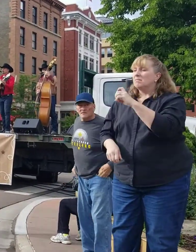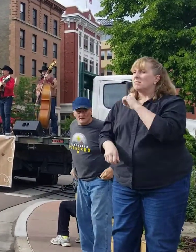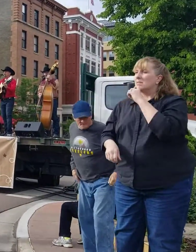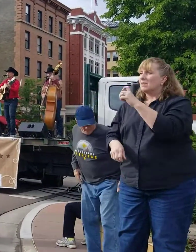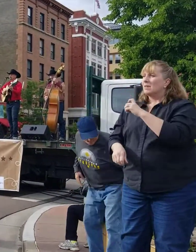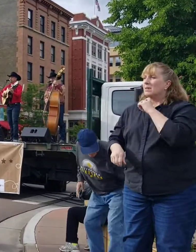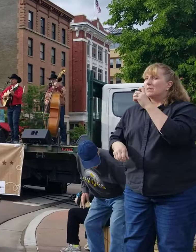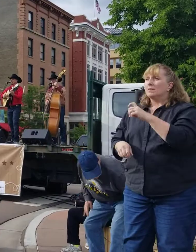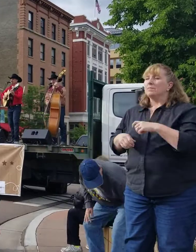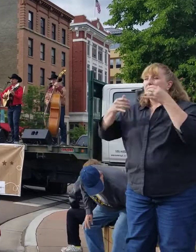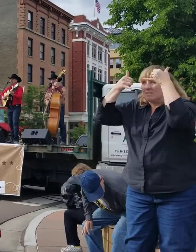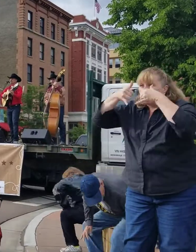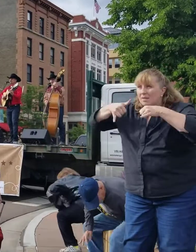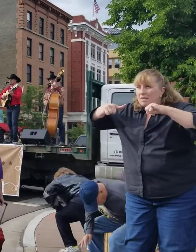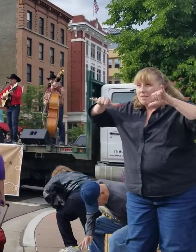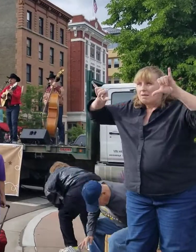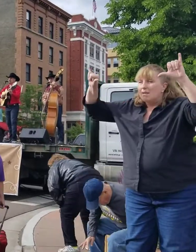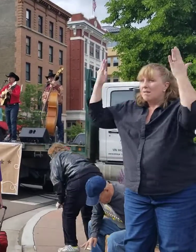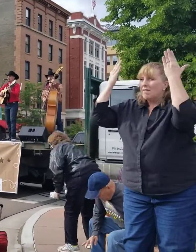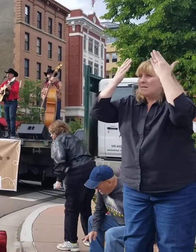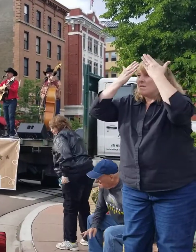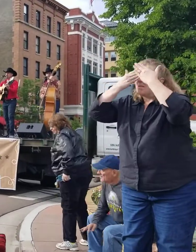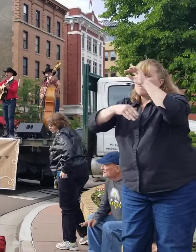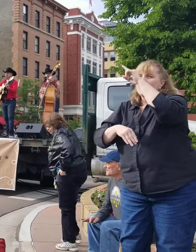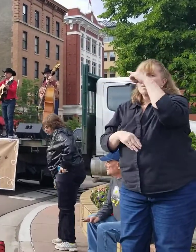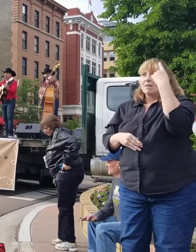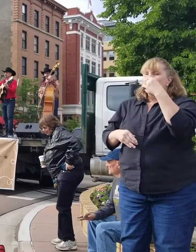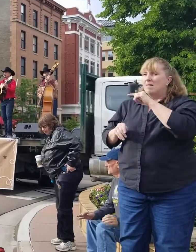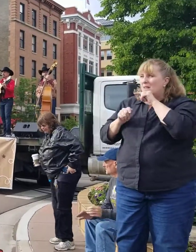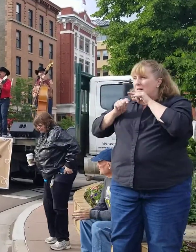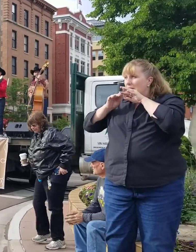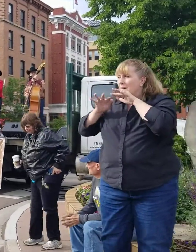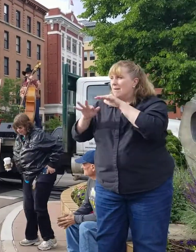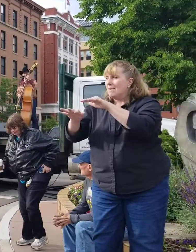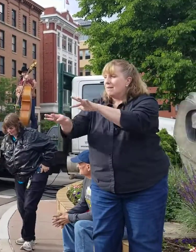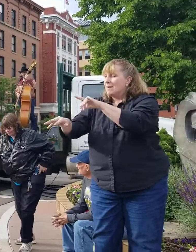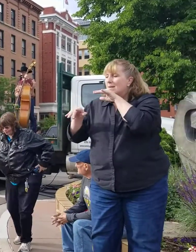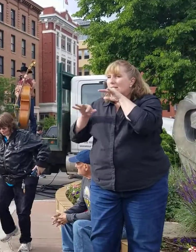Their horns are black and shiny and they're hot where they can feel.